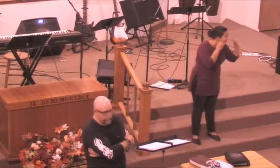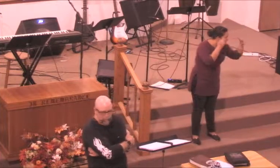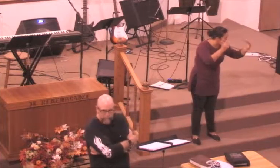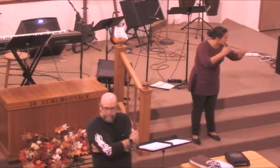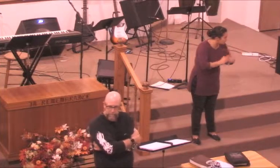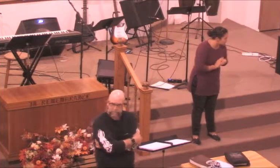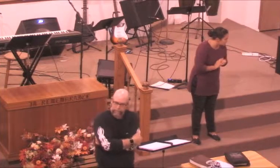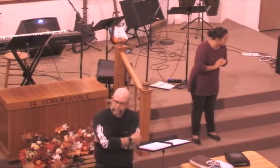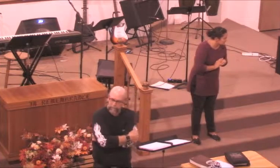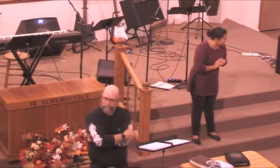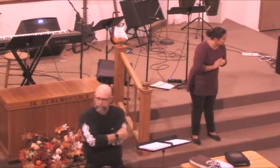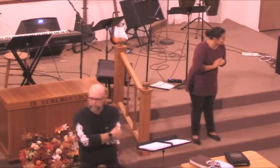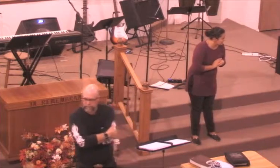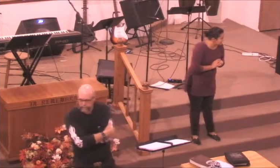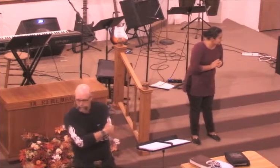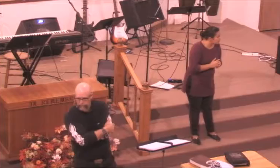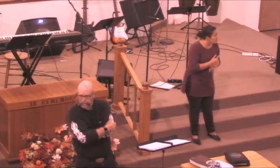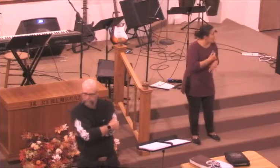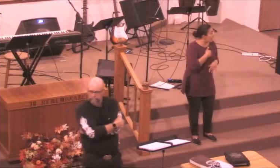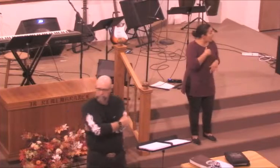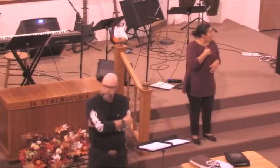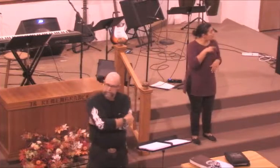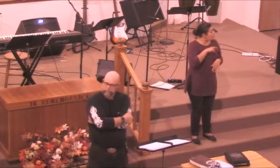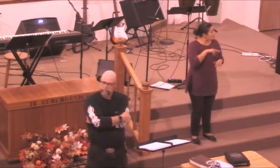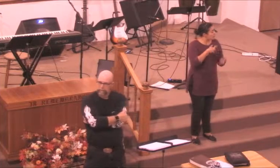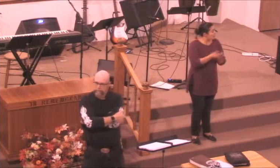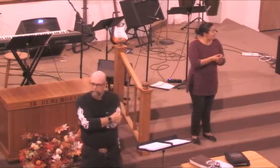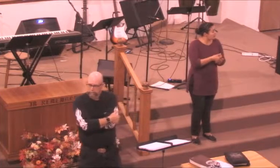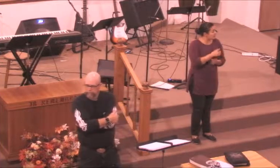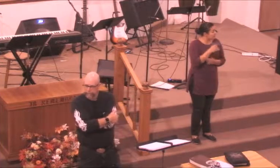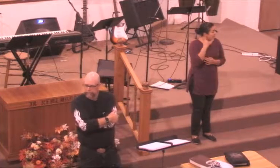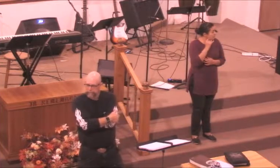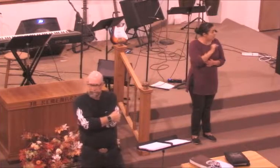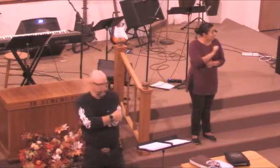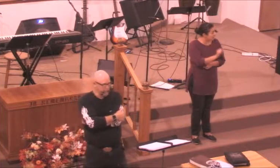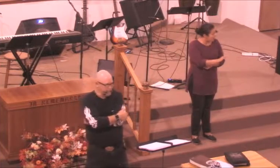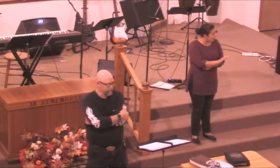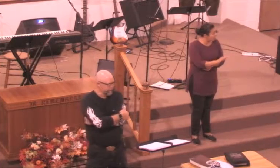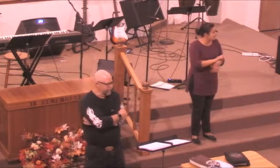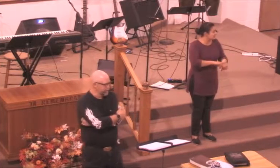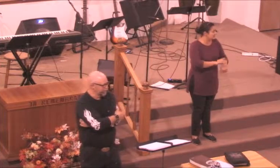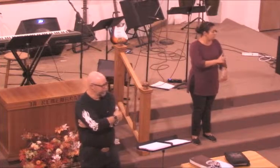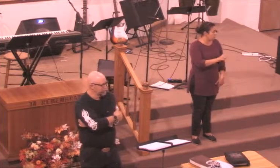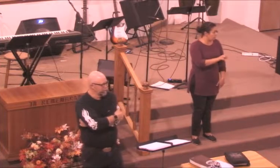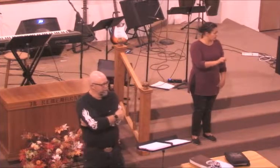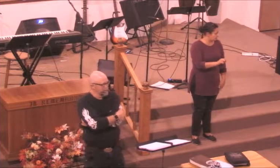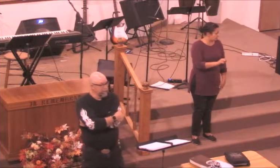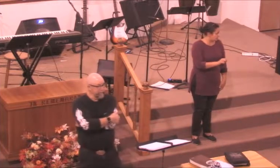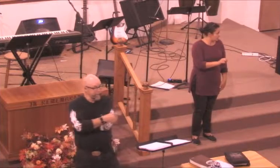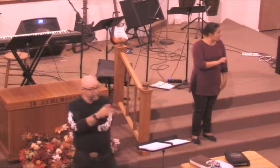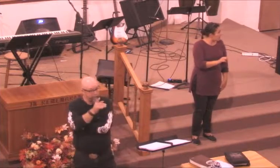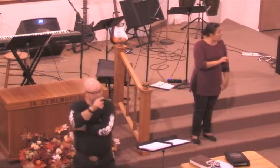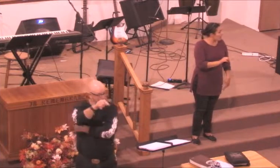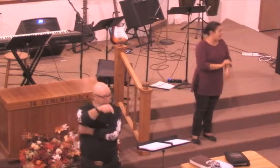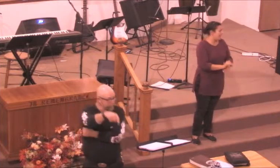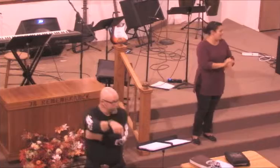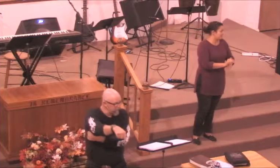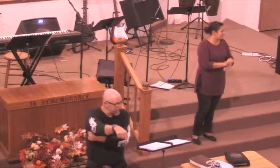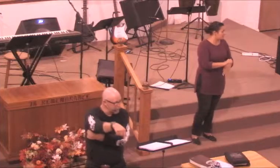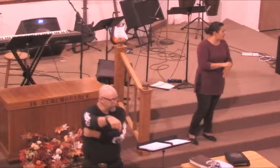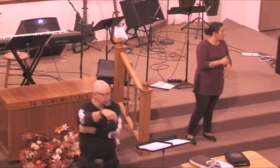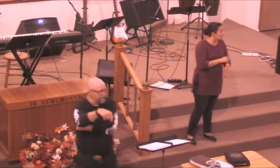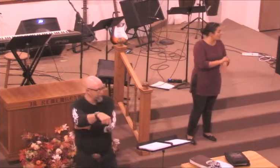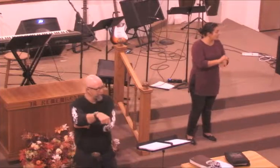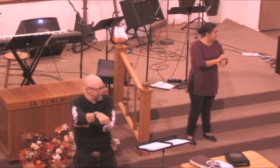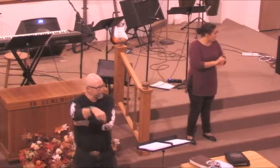I was supposed to be in Sacramento, California at 10:30. Our plane didn't leave Great Falls till 10:30. Because they had to fly a plane from